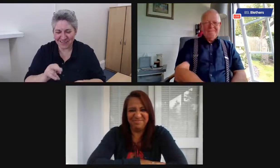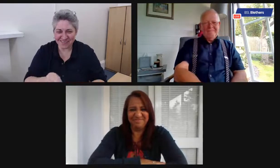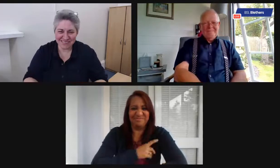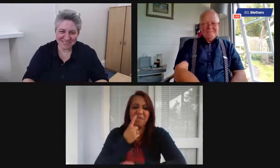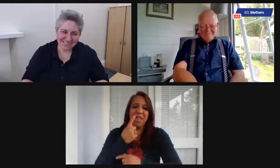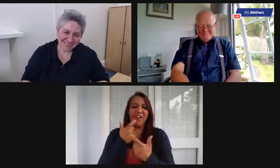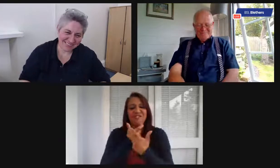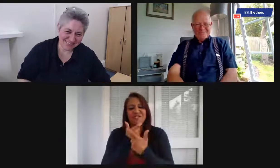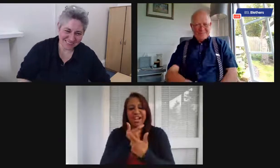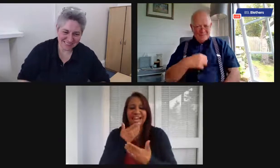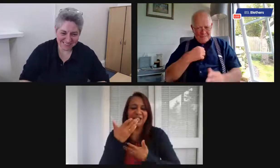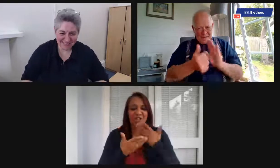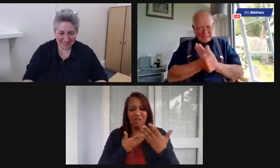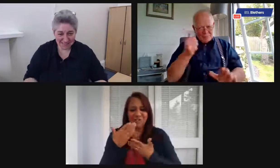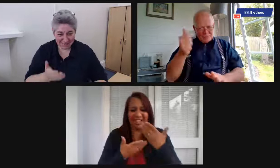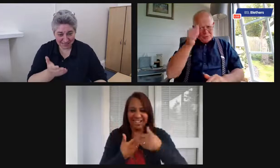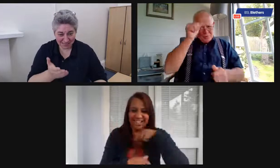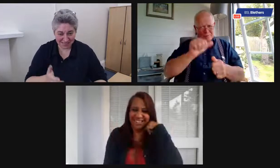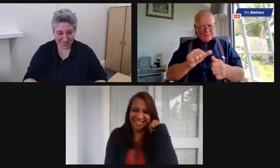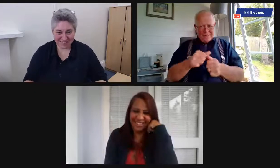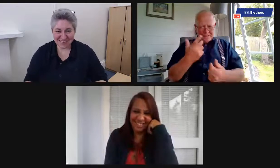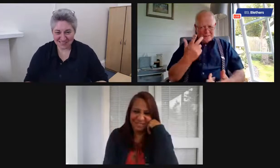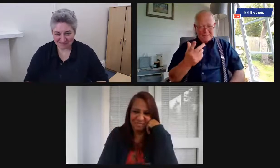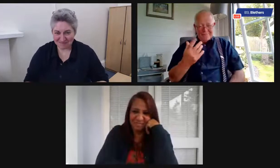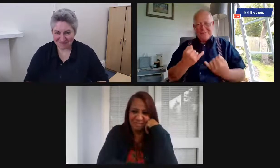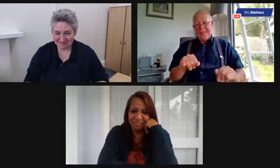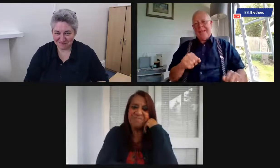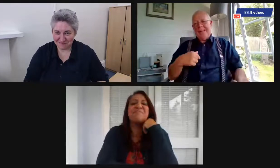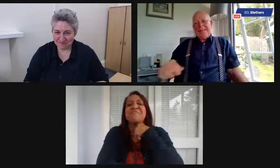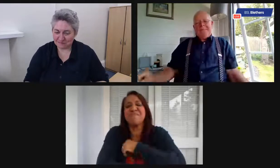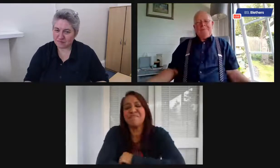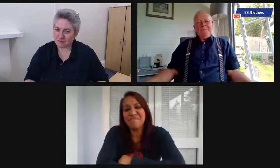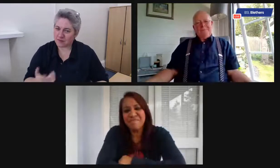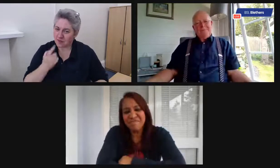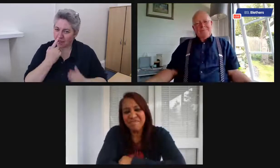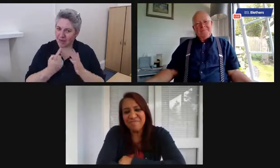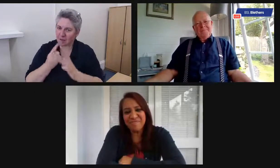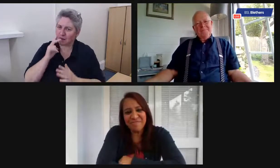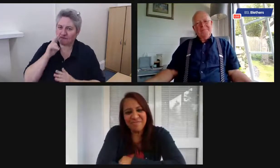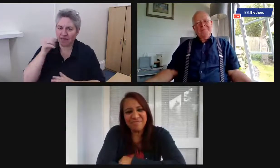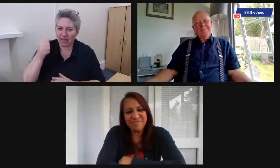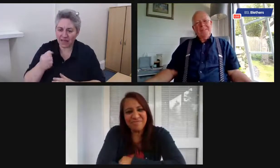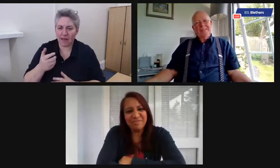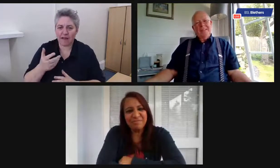the oldest trick in the book you fell for, Dave. I Oh, know. that was a fun Expert should know story. better, right?